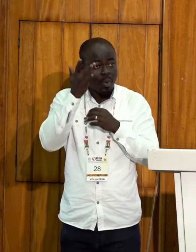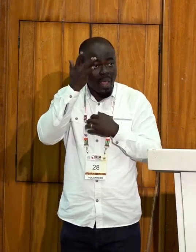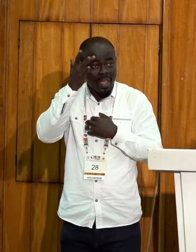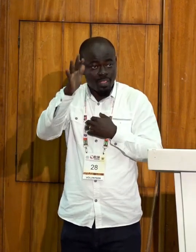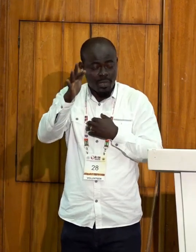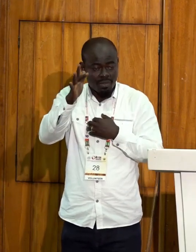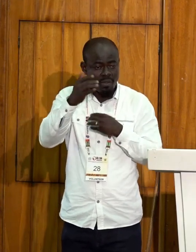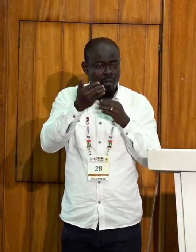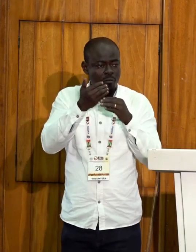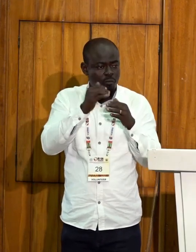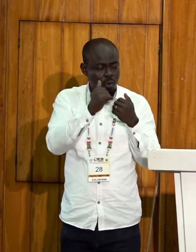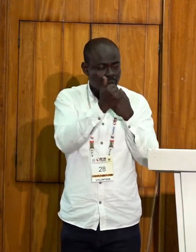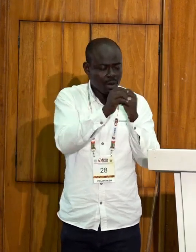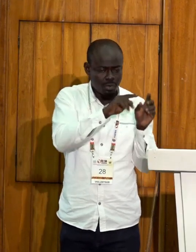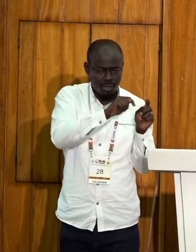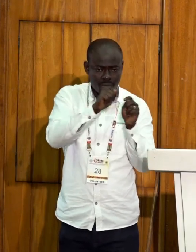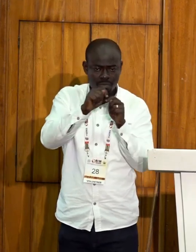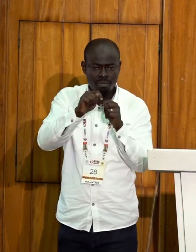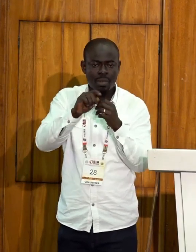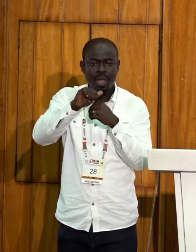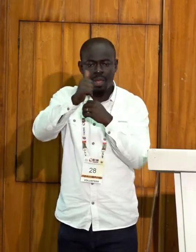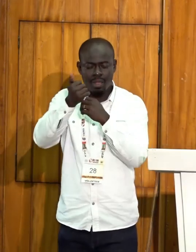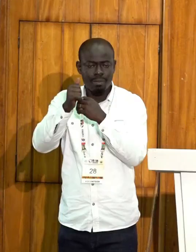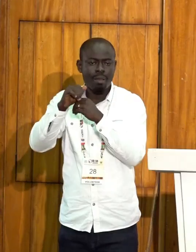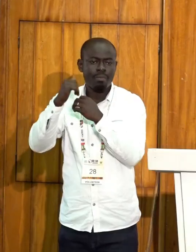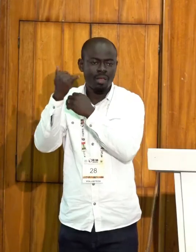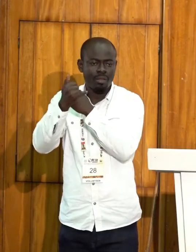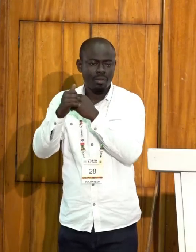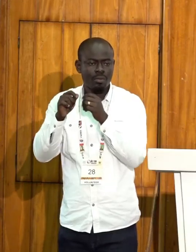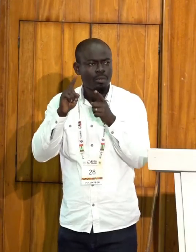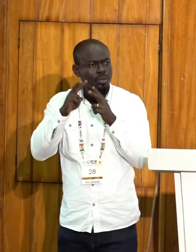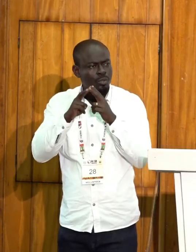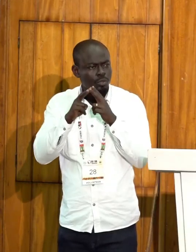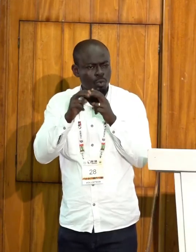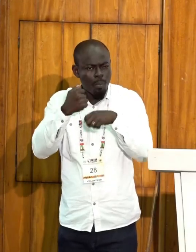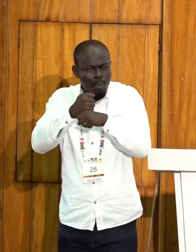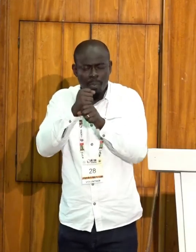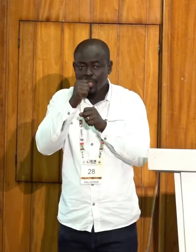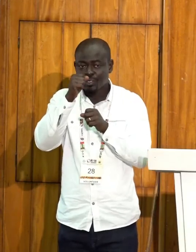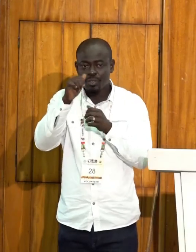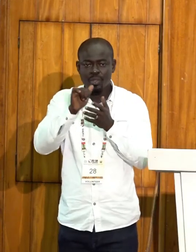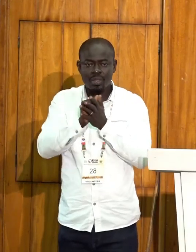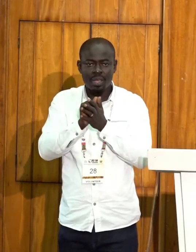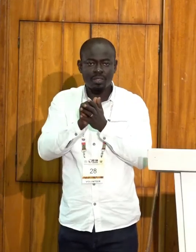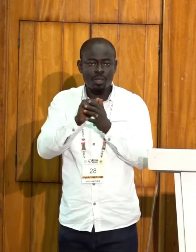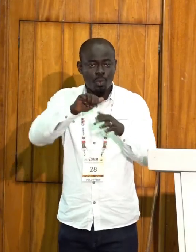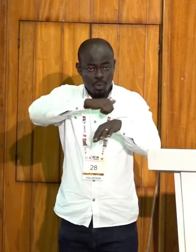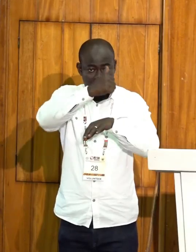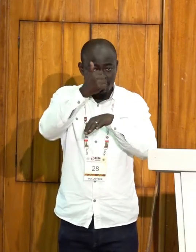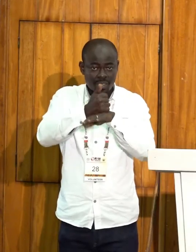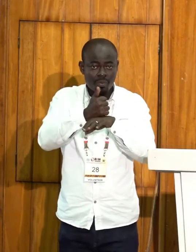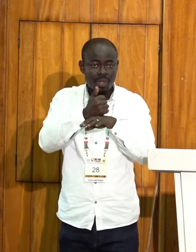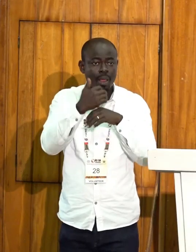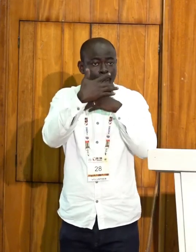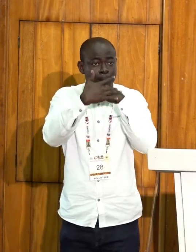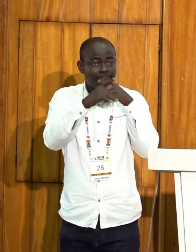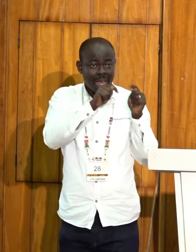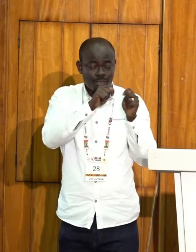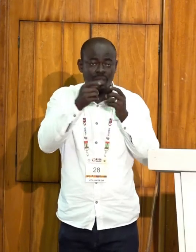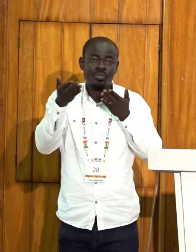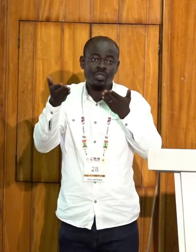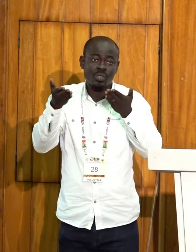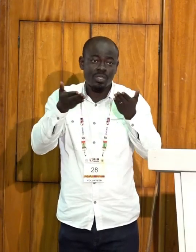from country to country within the SADC region to ensure that we set up blood transfusion